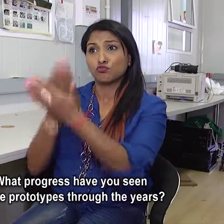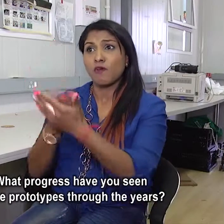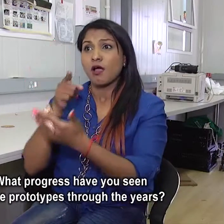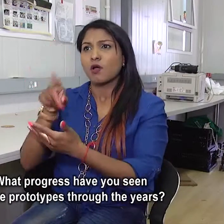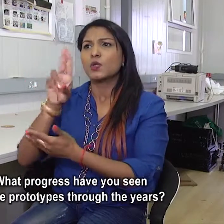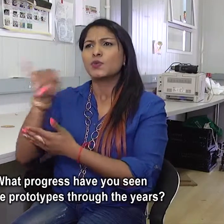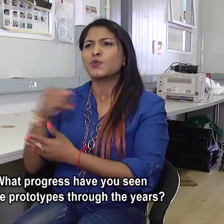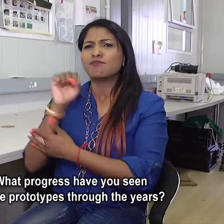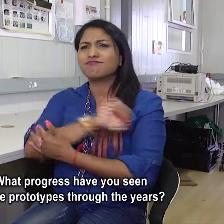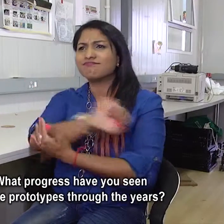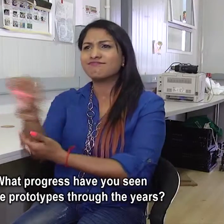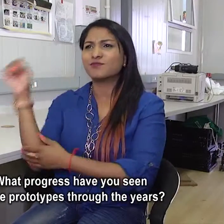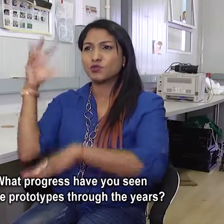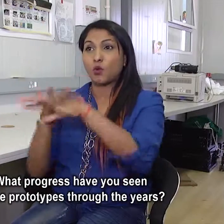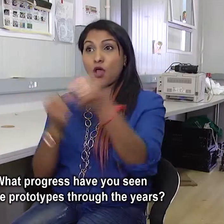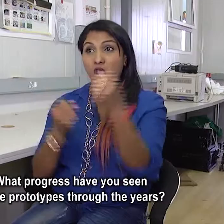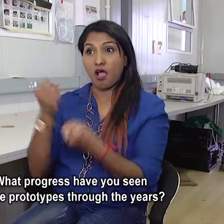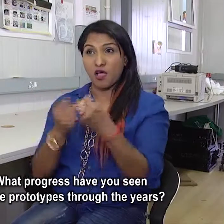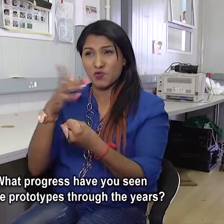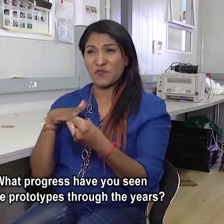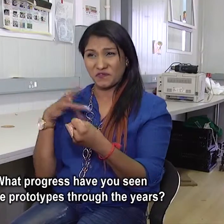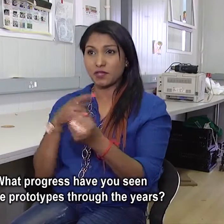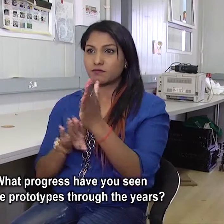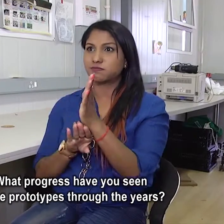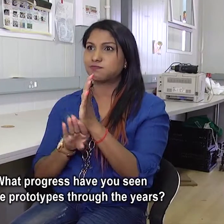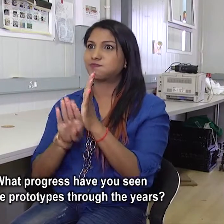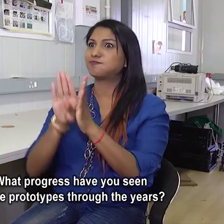progress have you seen in the prototypes through the years?